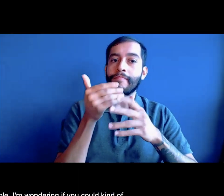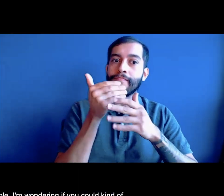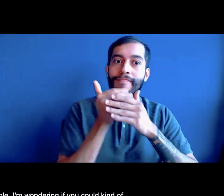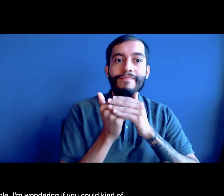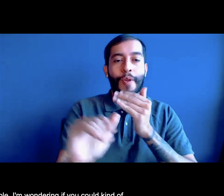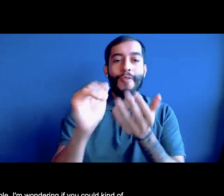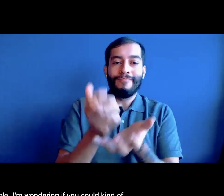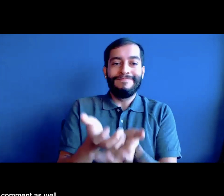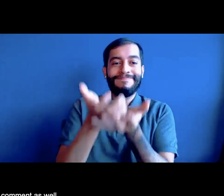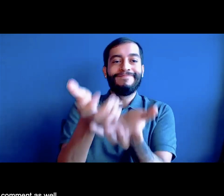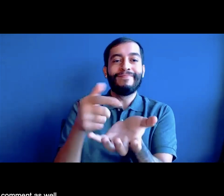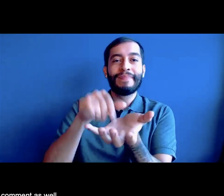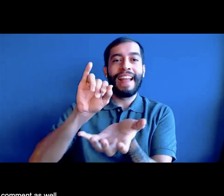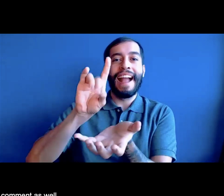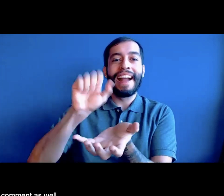well.